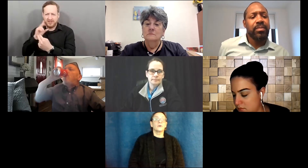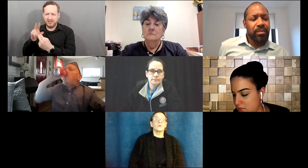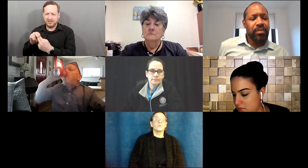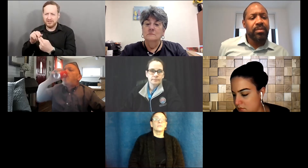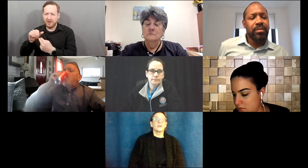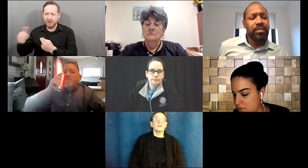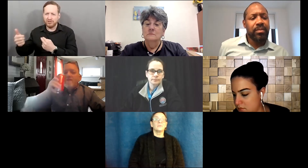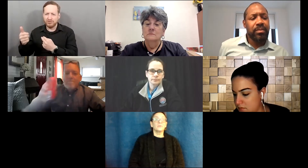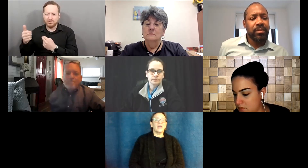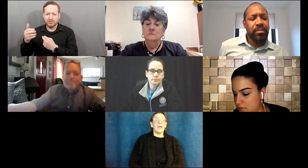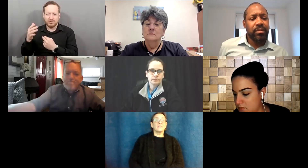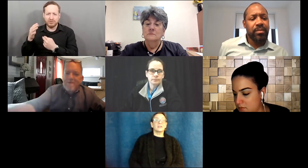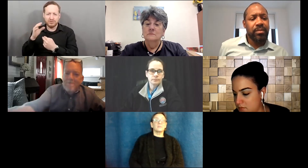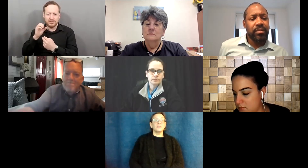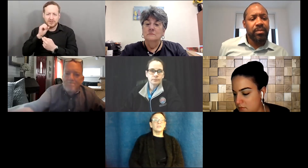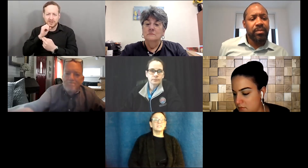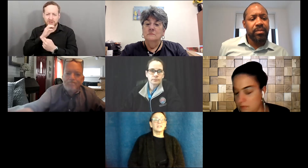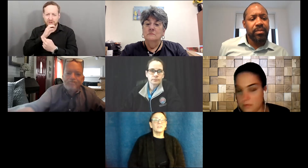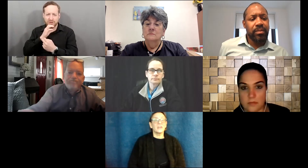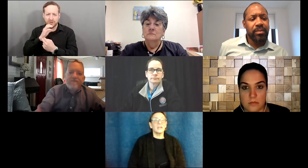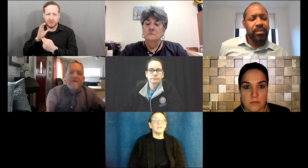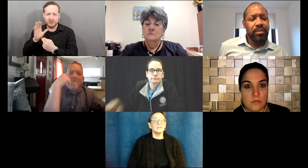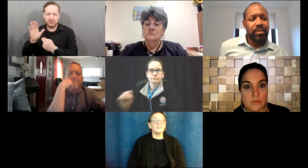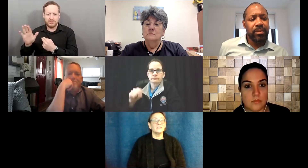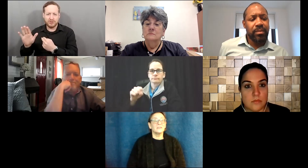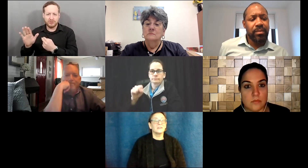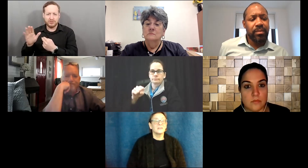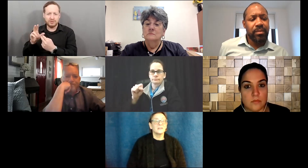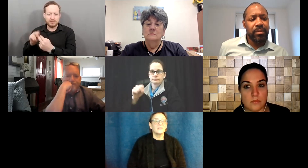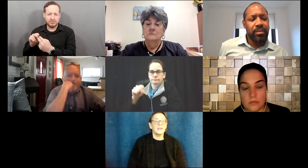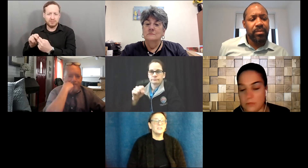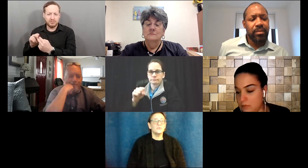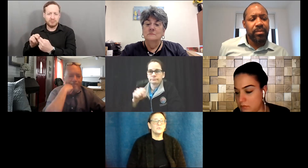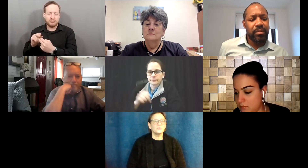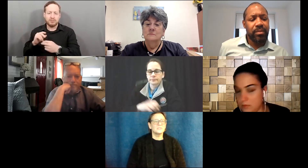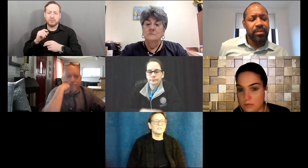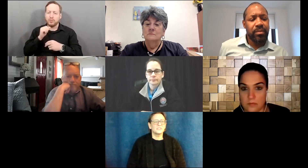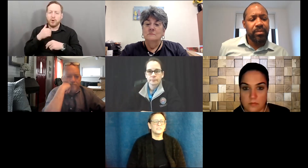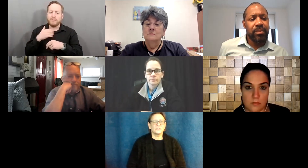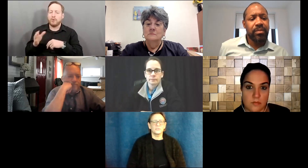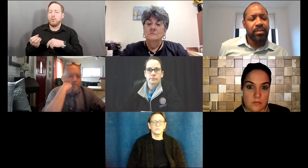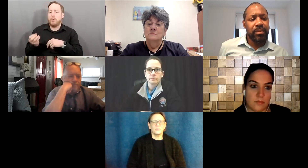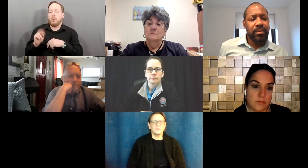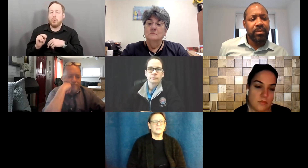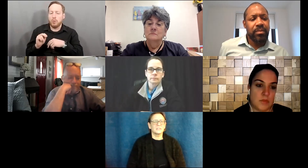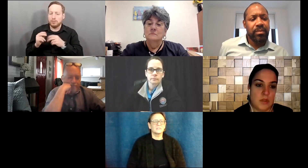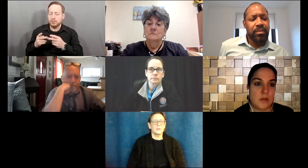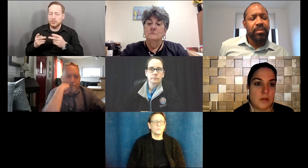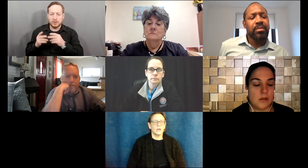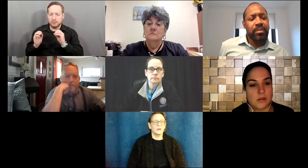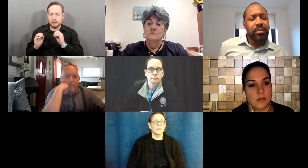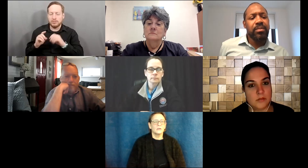You know, we don't really have a community center. They use a church or a